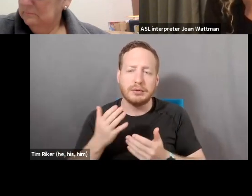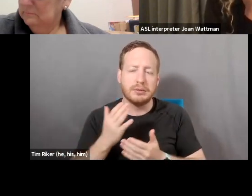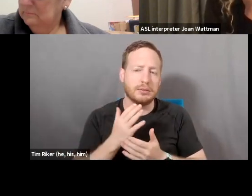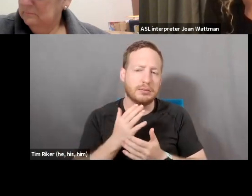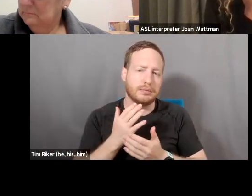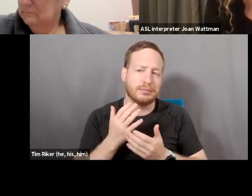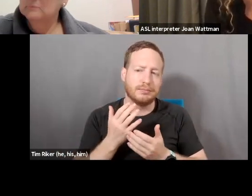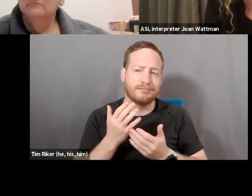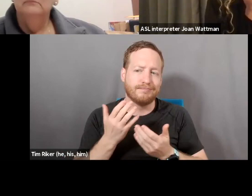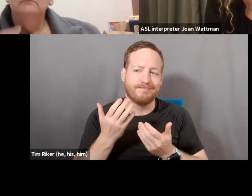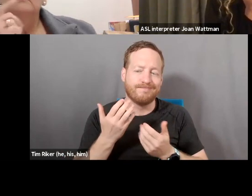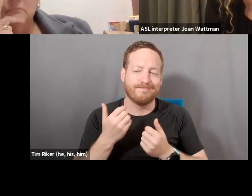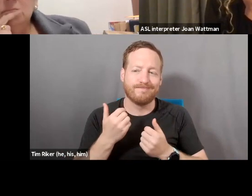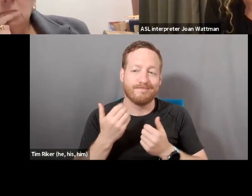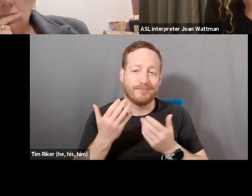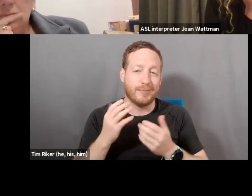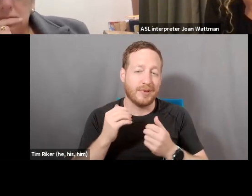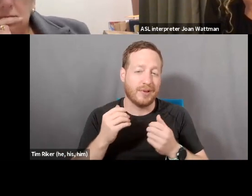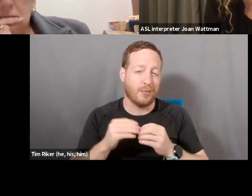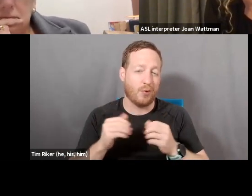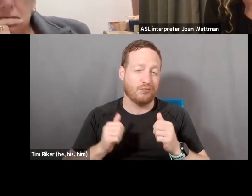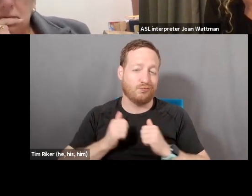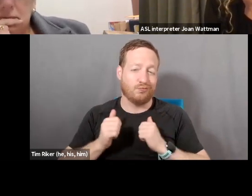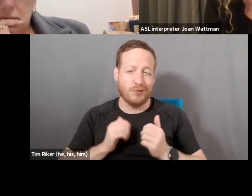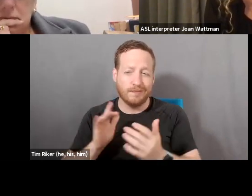stakeholders, inviting some people.